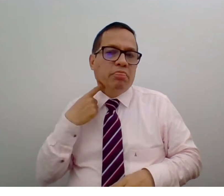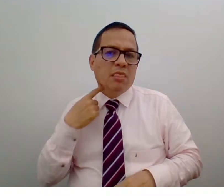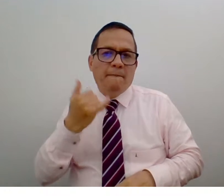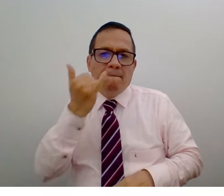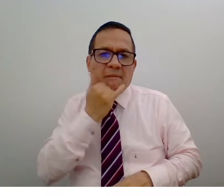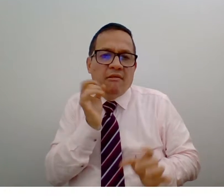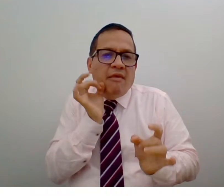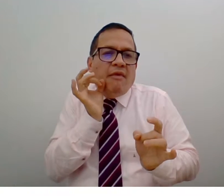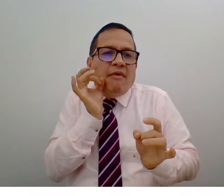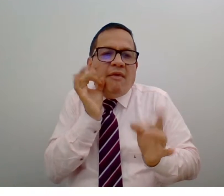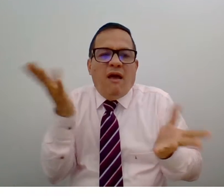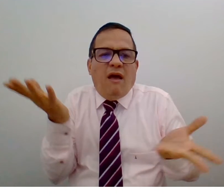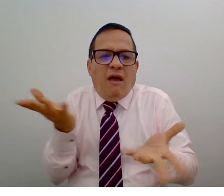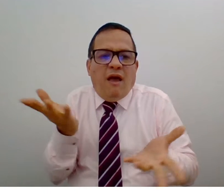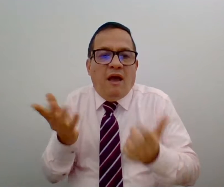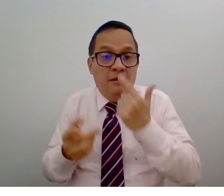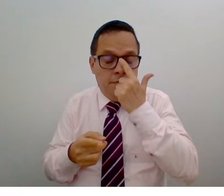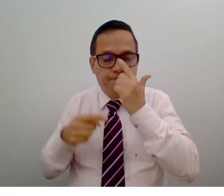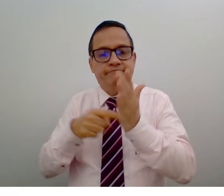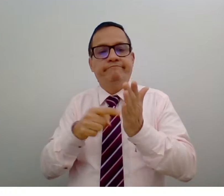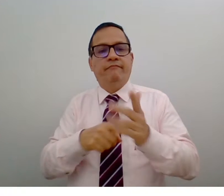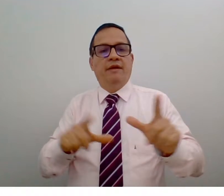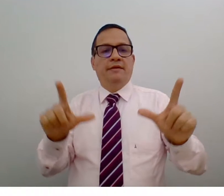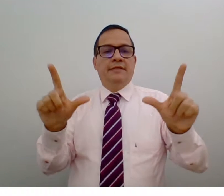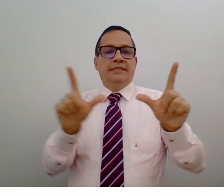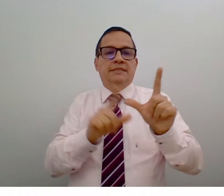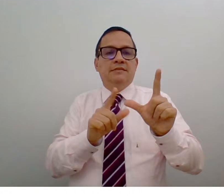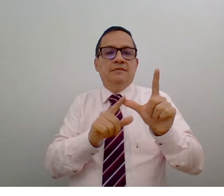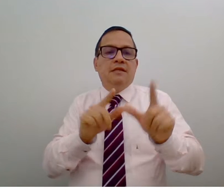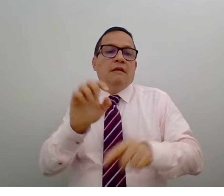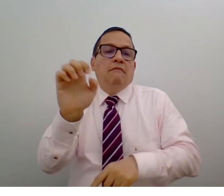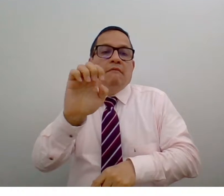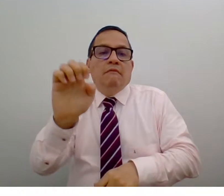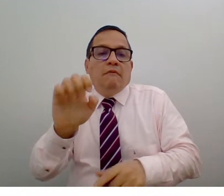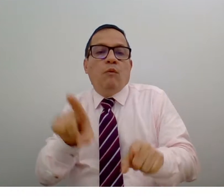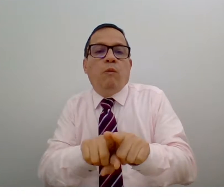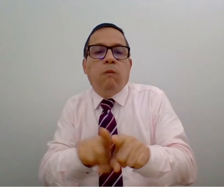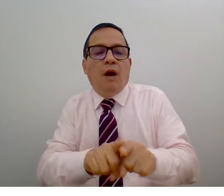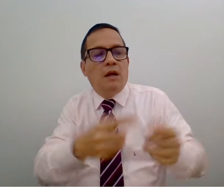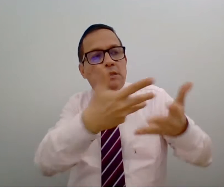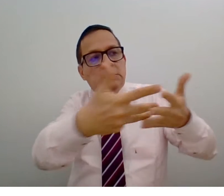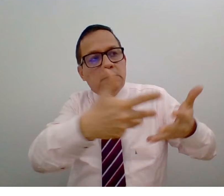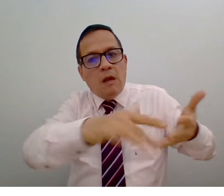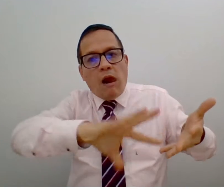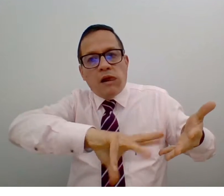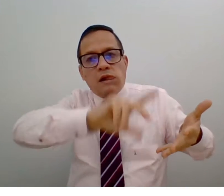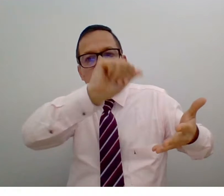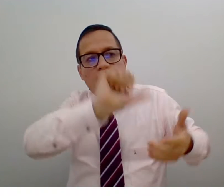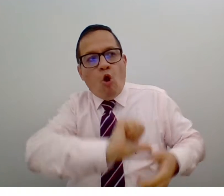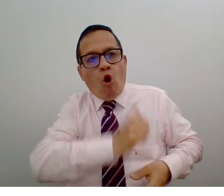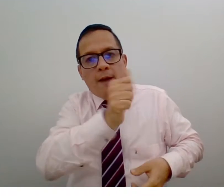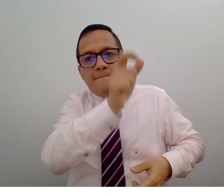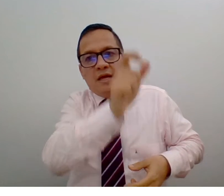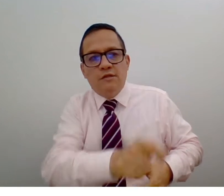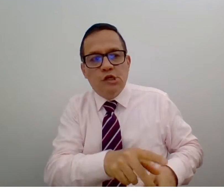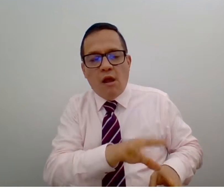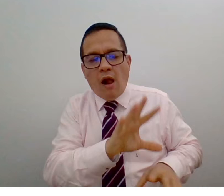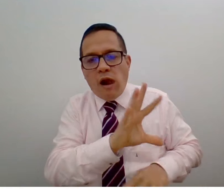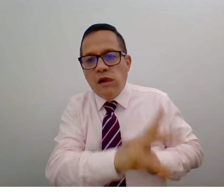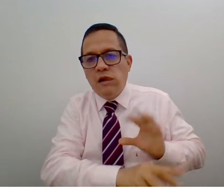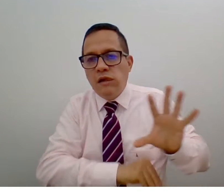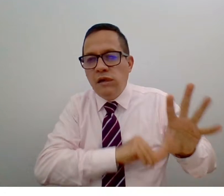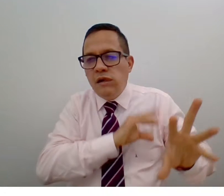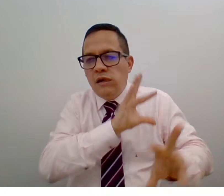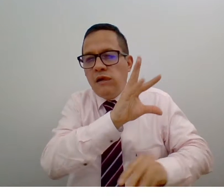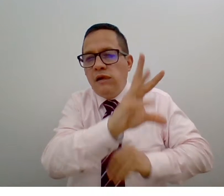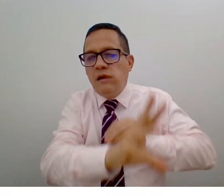order, among others, are the following. Paragraph E. Plagiarism is to present as your own work all